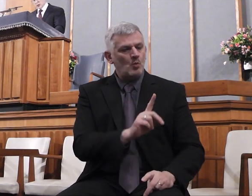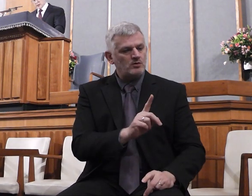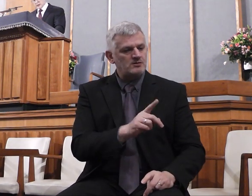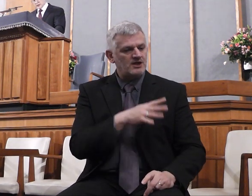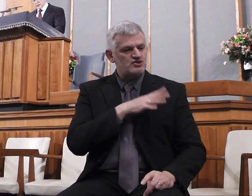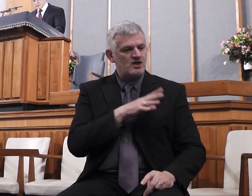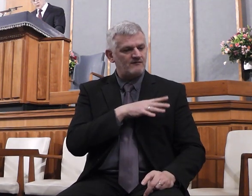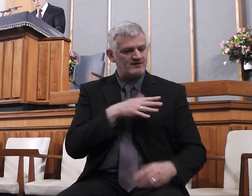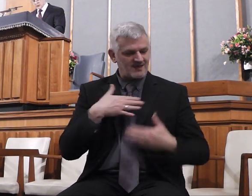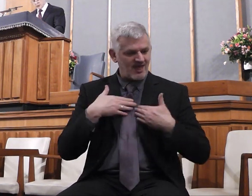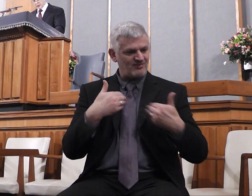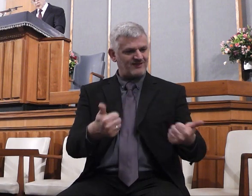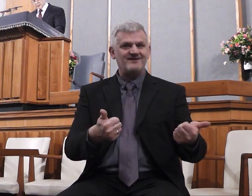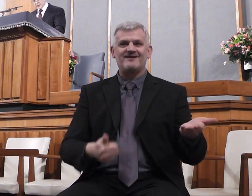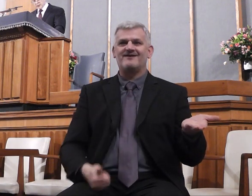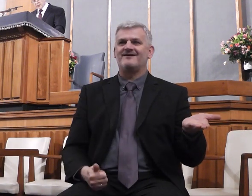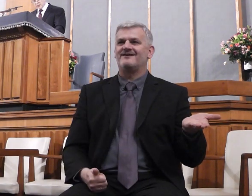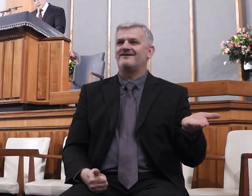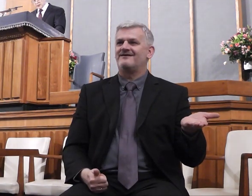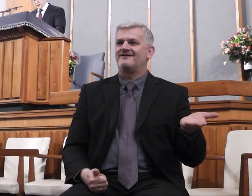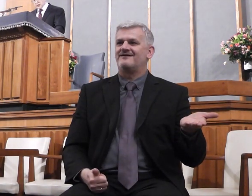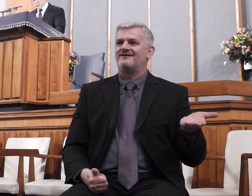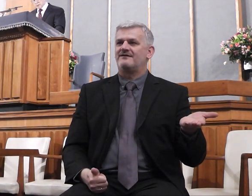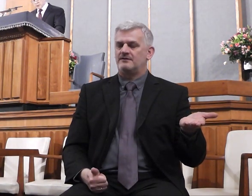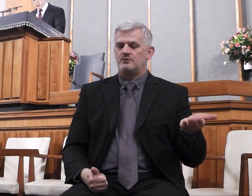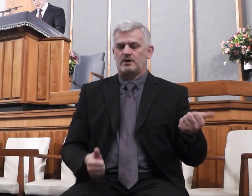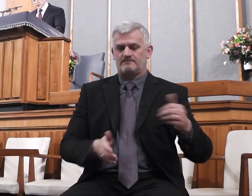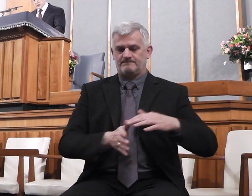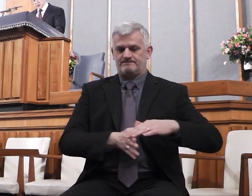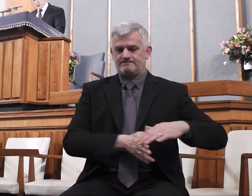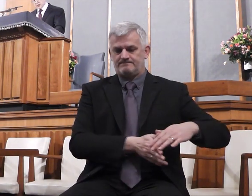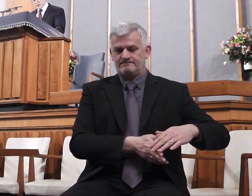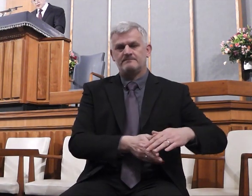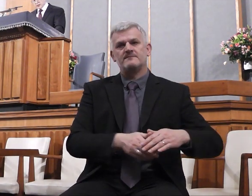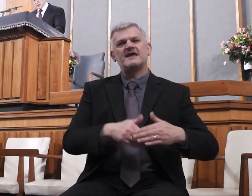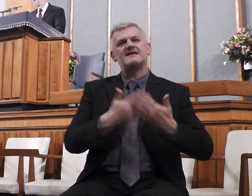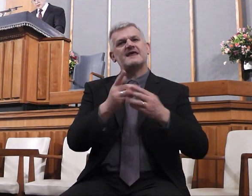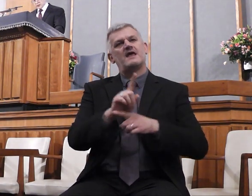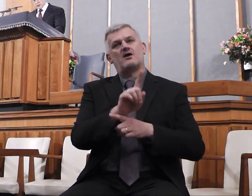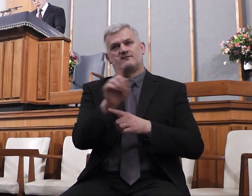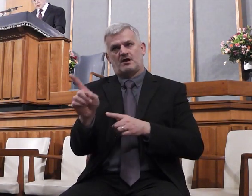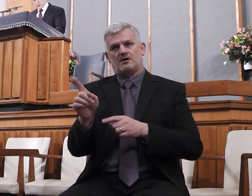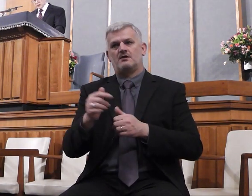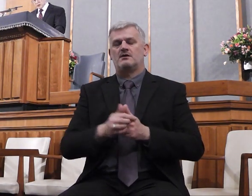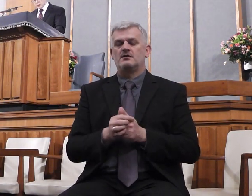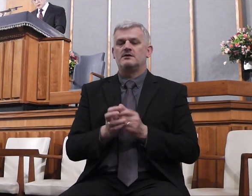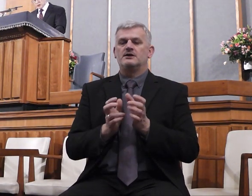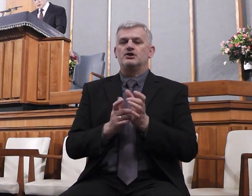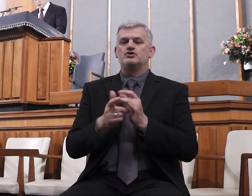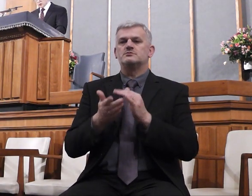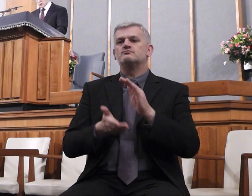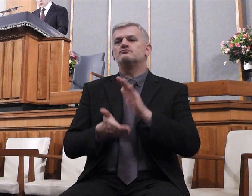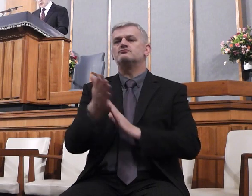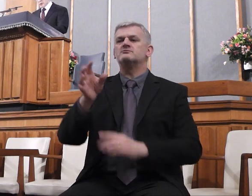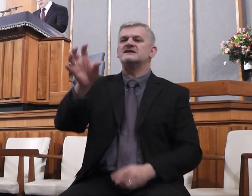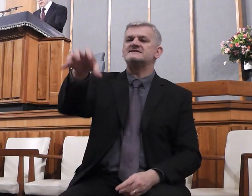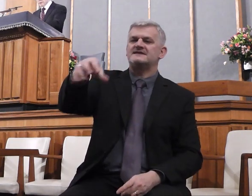that had been sick. And it came to pass the day after, that he went into a city called Naim.